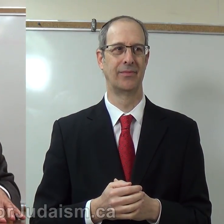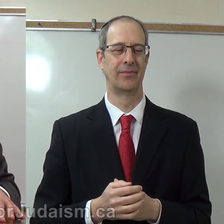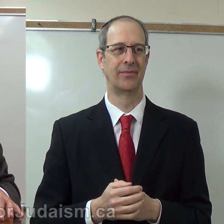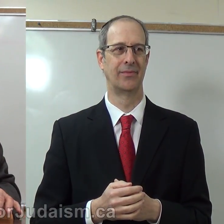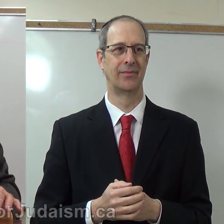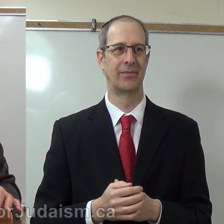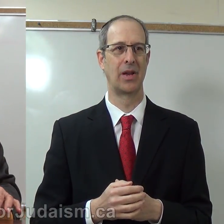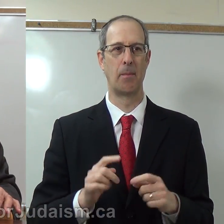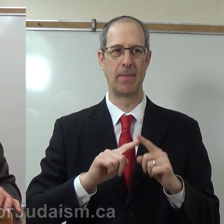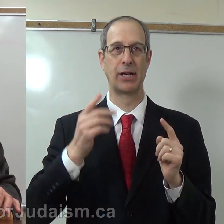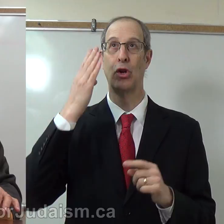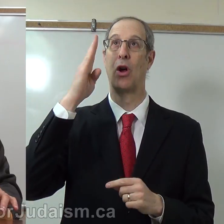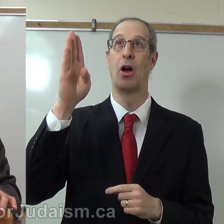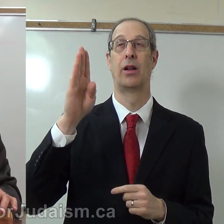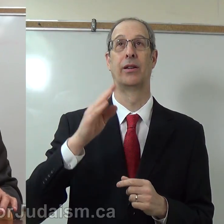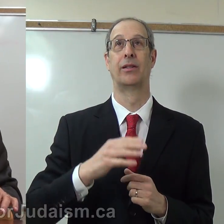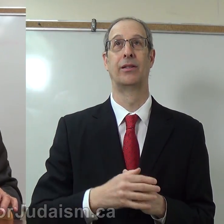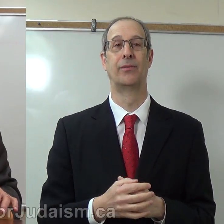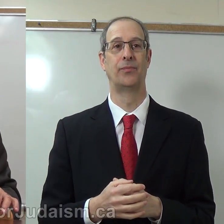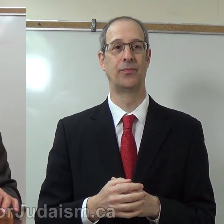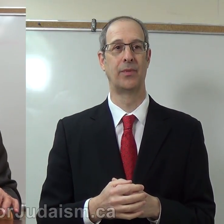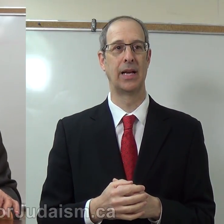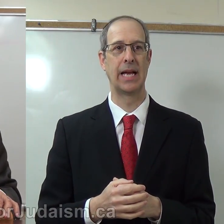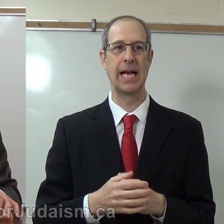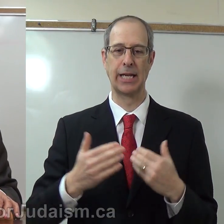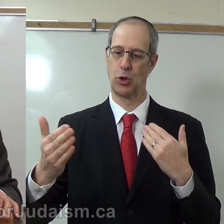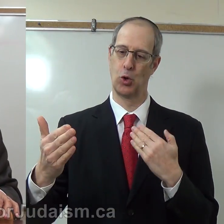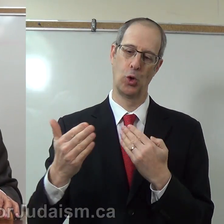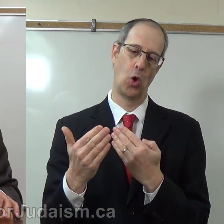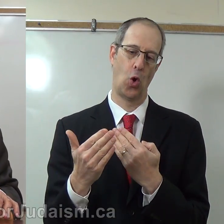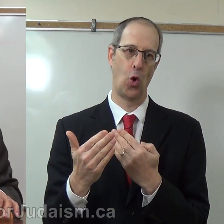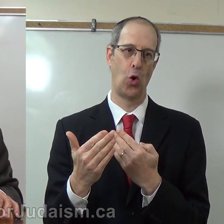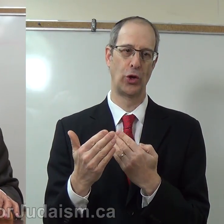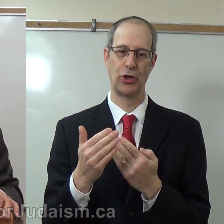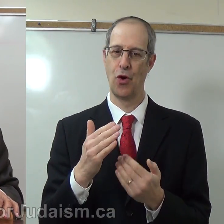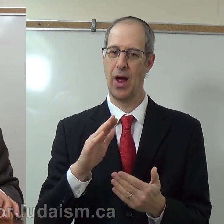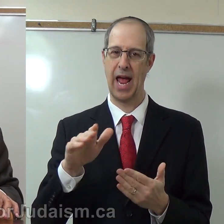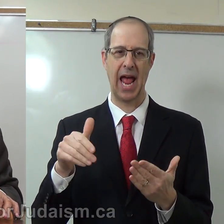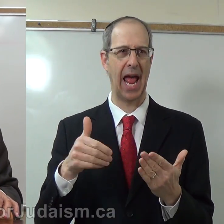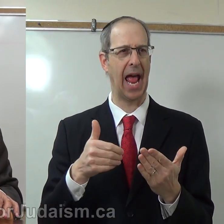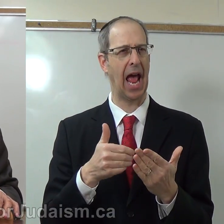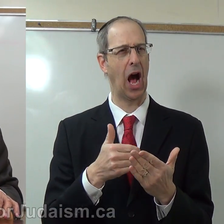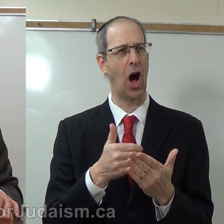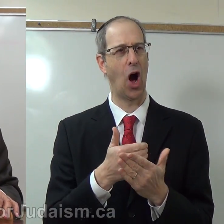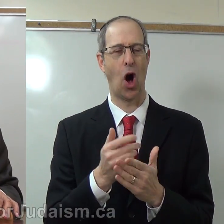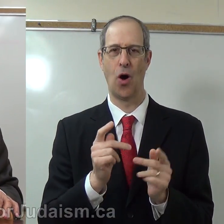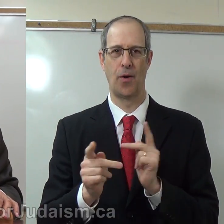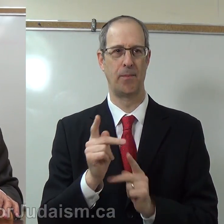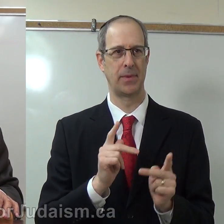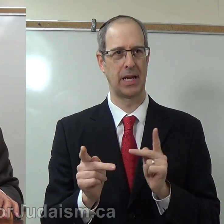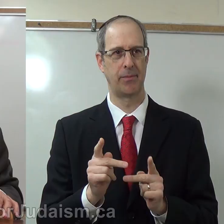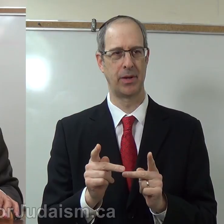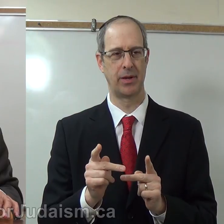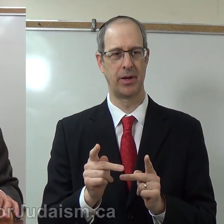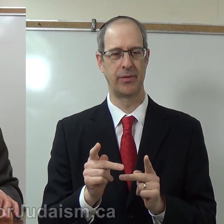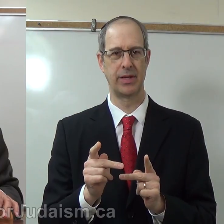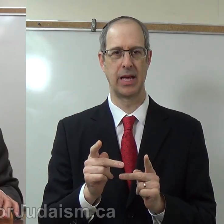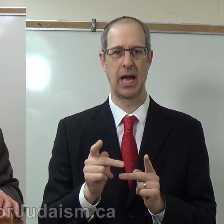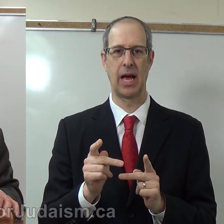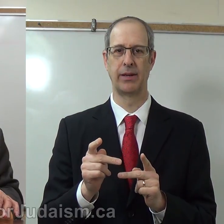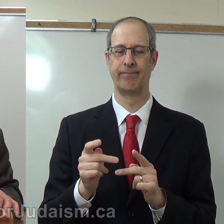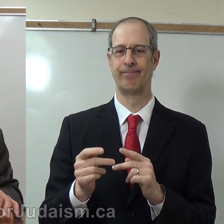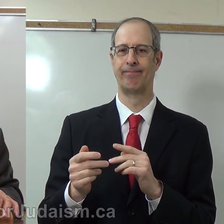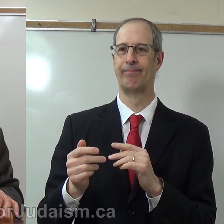But God is close to every single person that calls to Him.